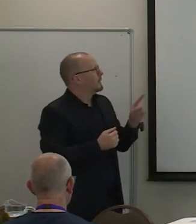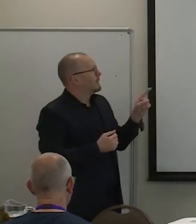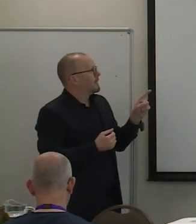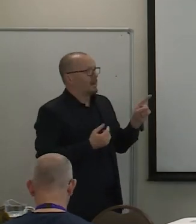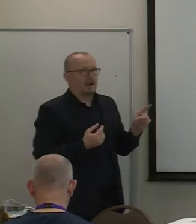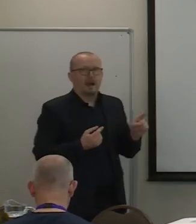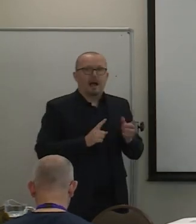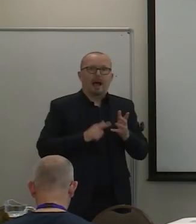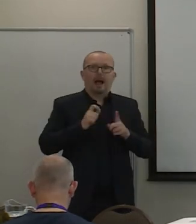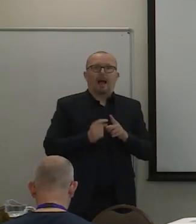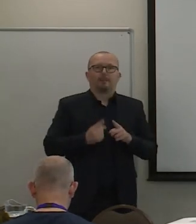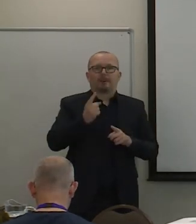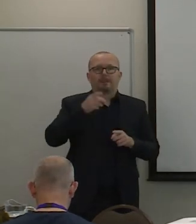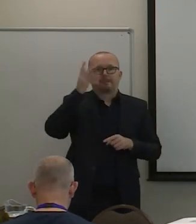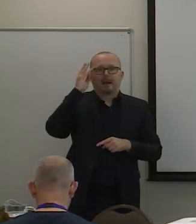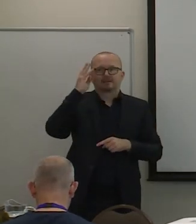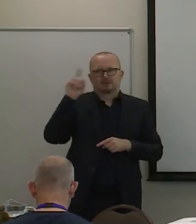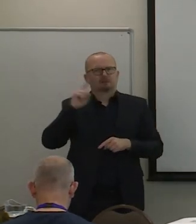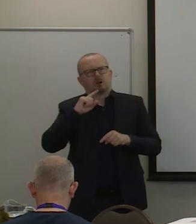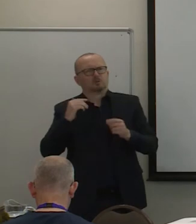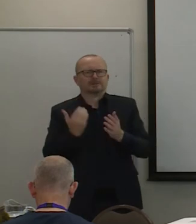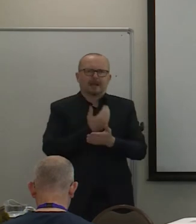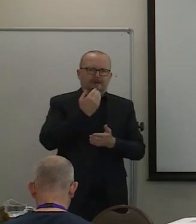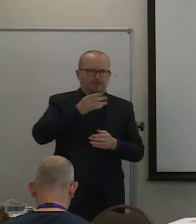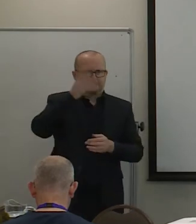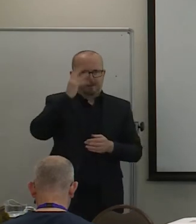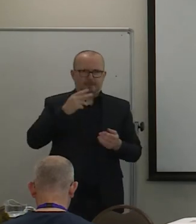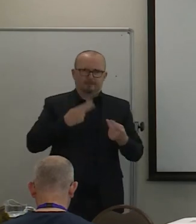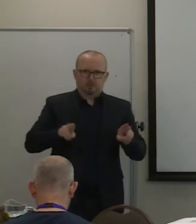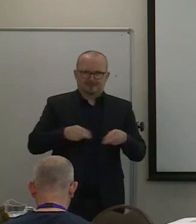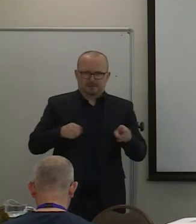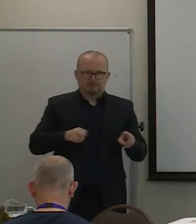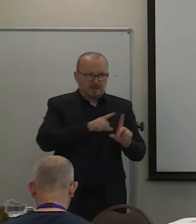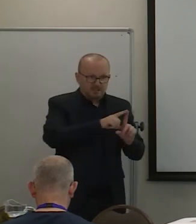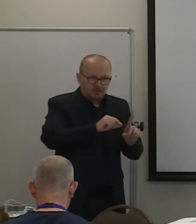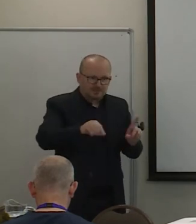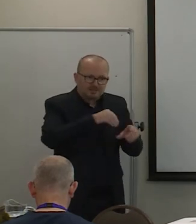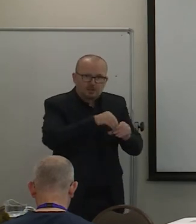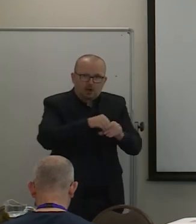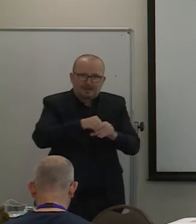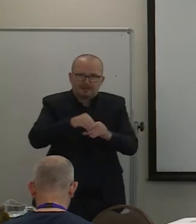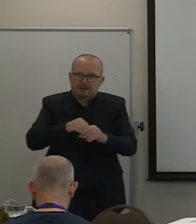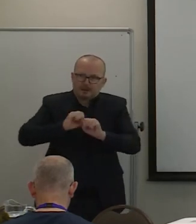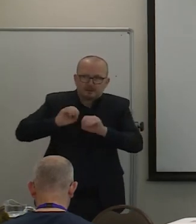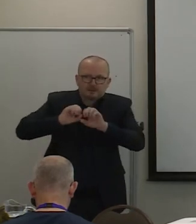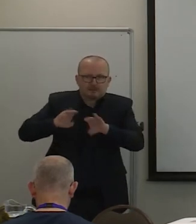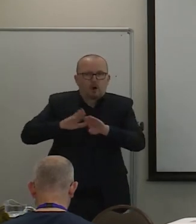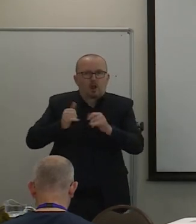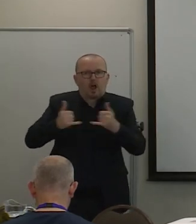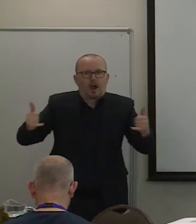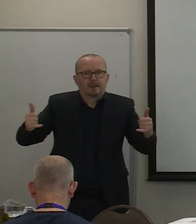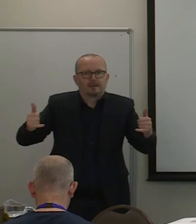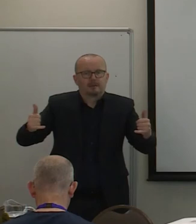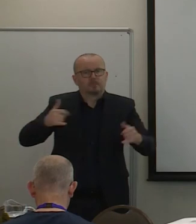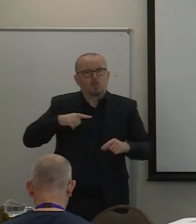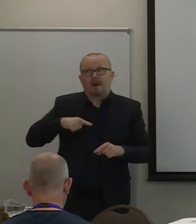history of New Zealand punk music by digitising content and getting it online. Because the people who were involved in those movements were actually